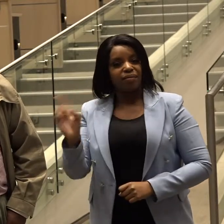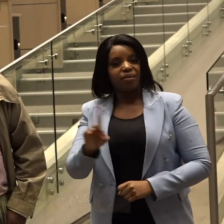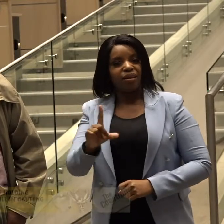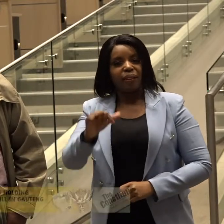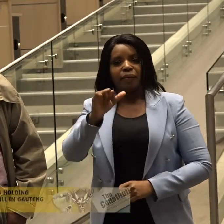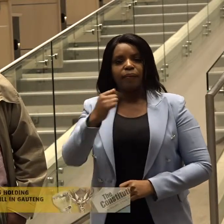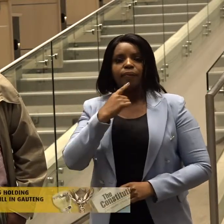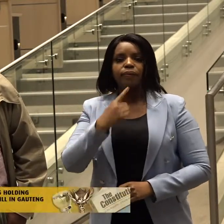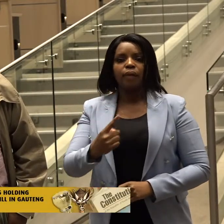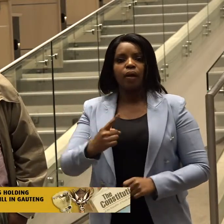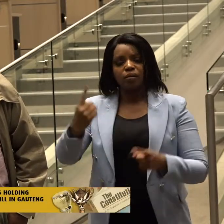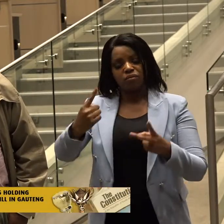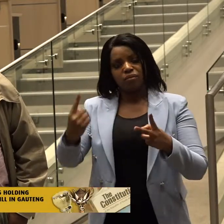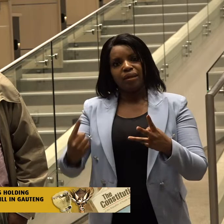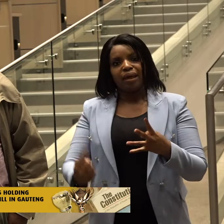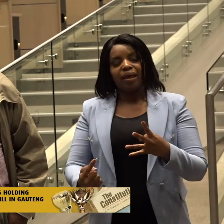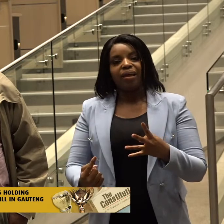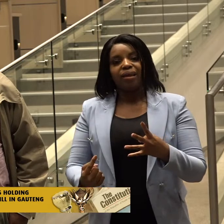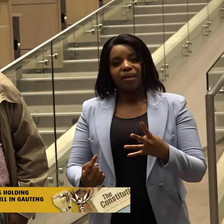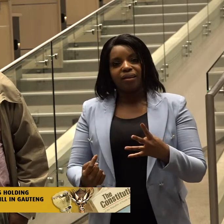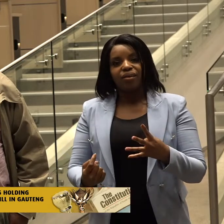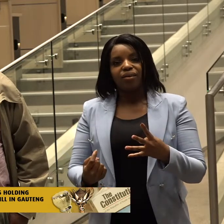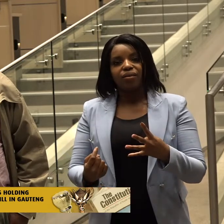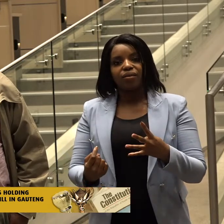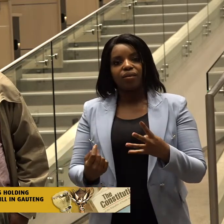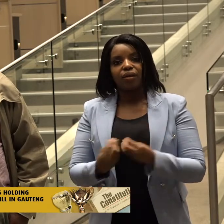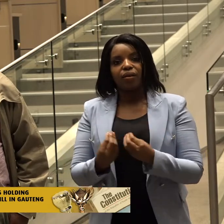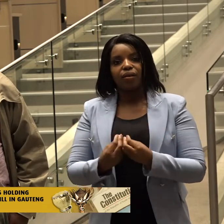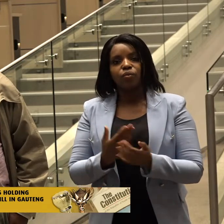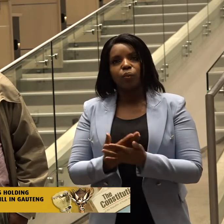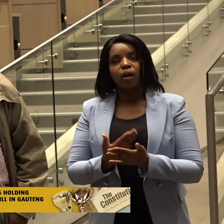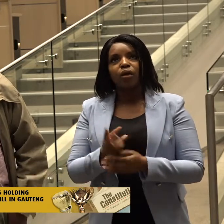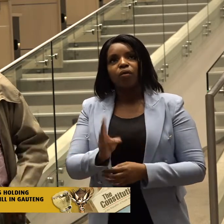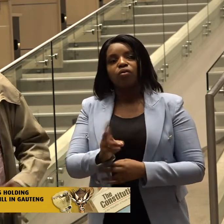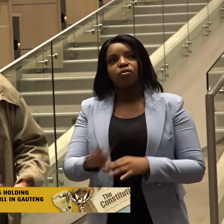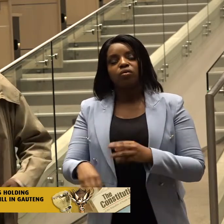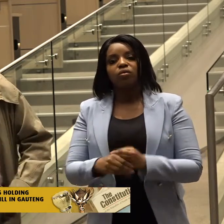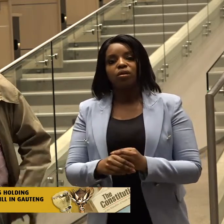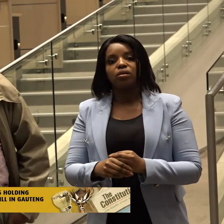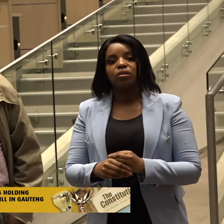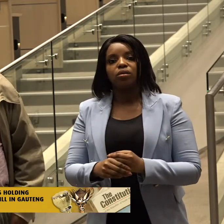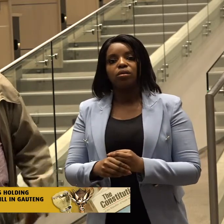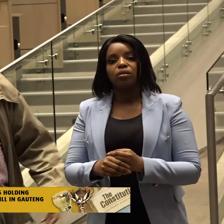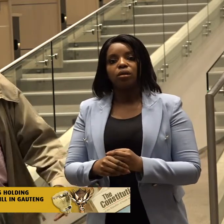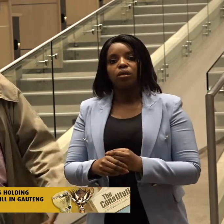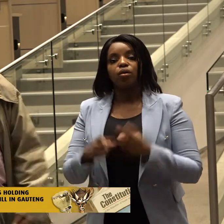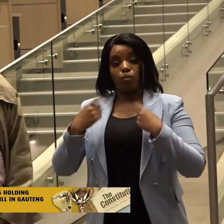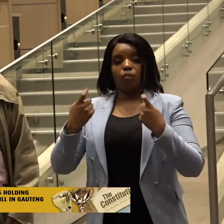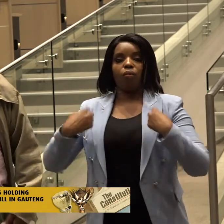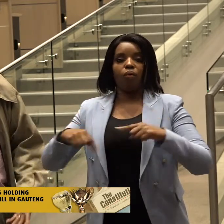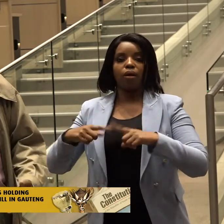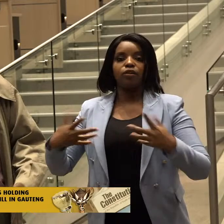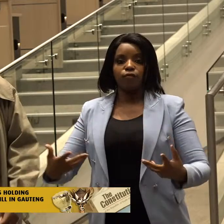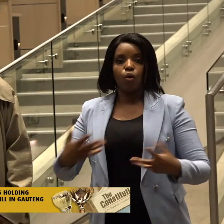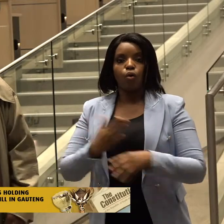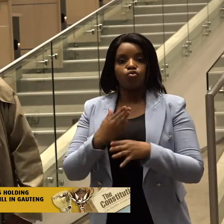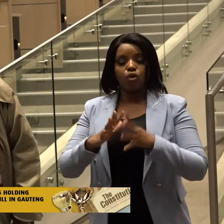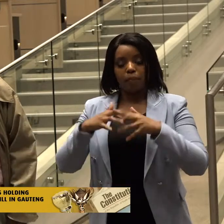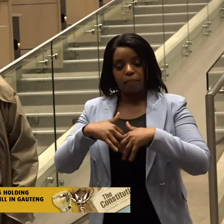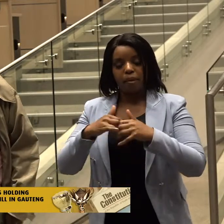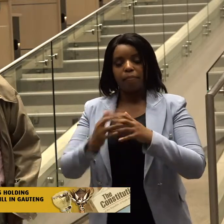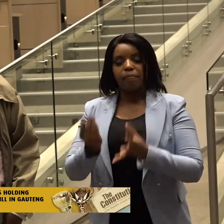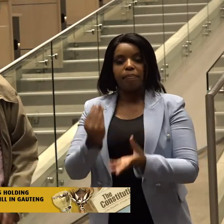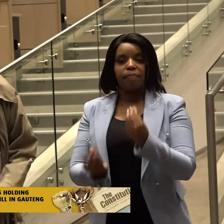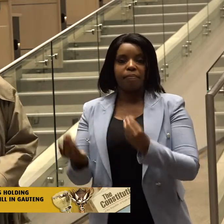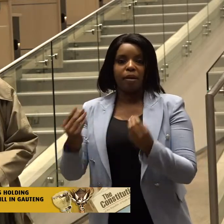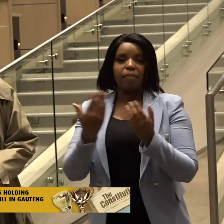so we can also create a platform for a job creation so there's a lot in the